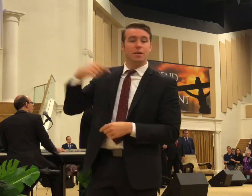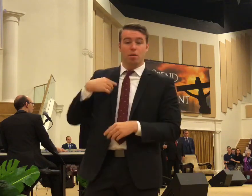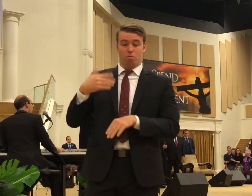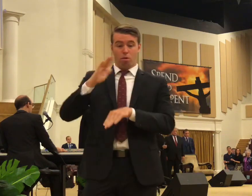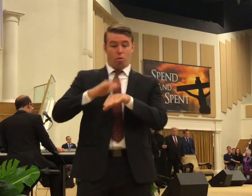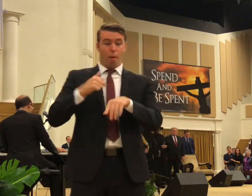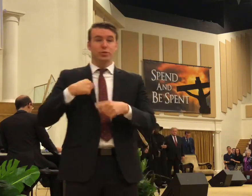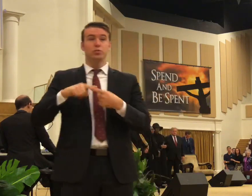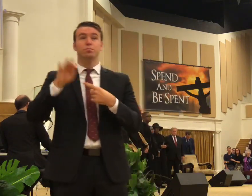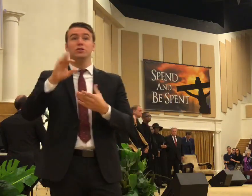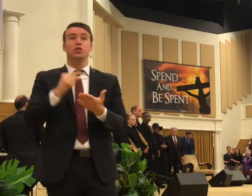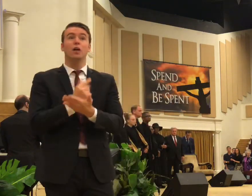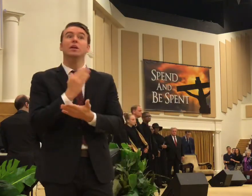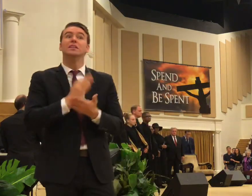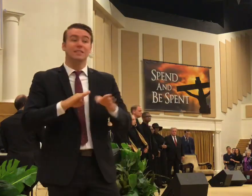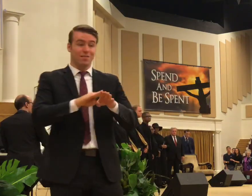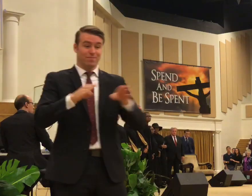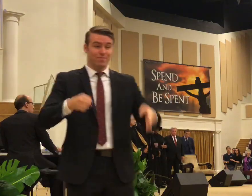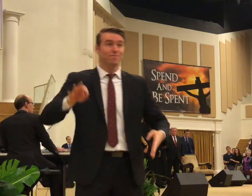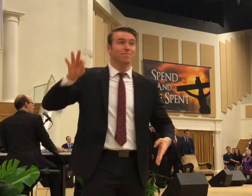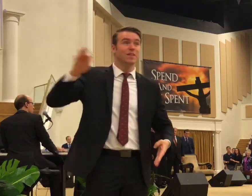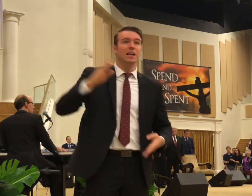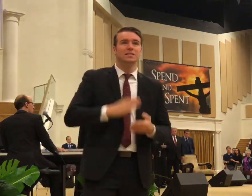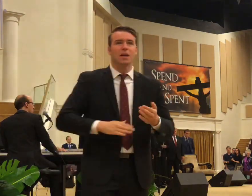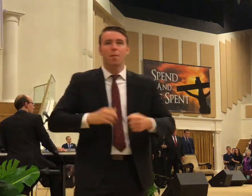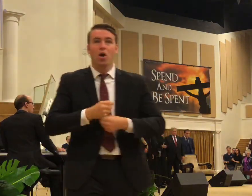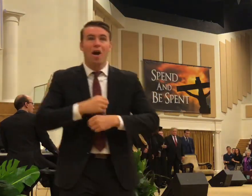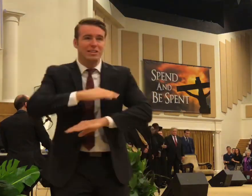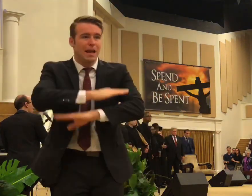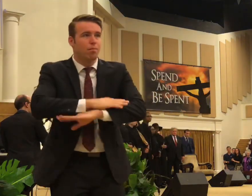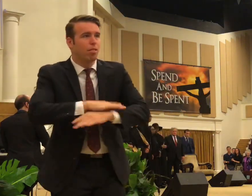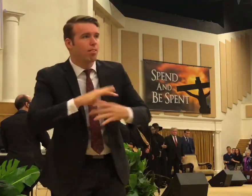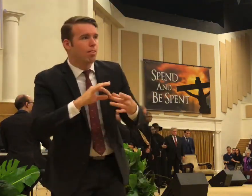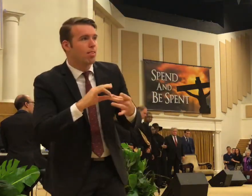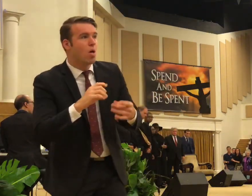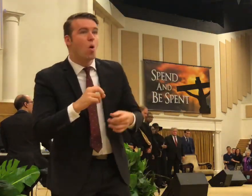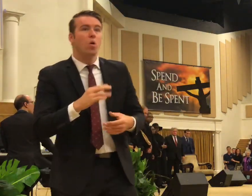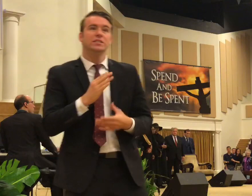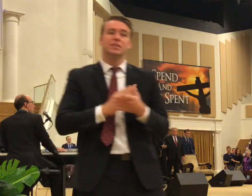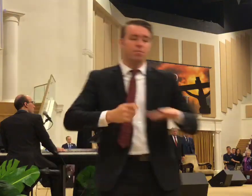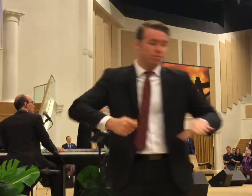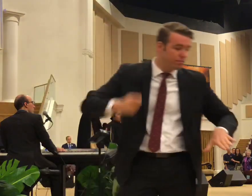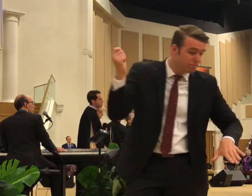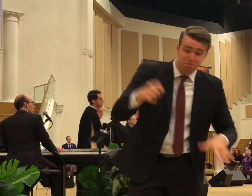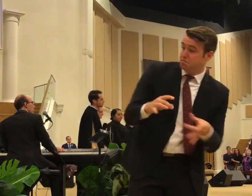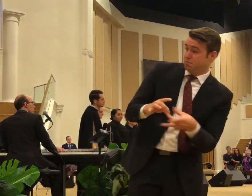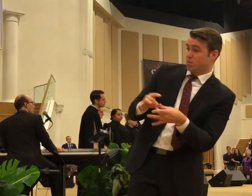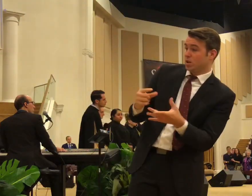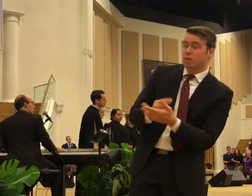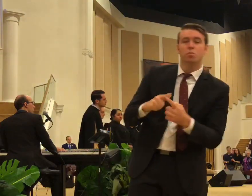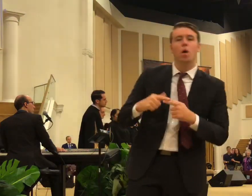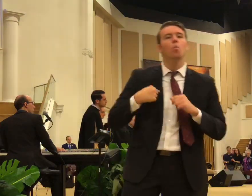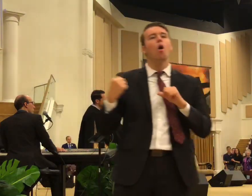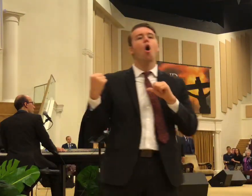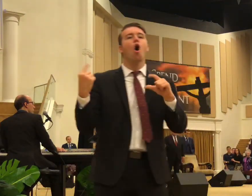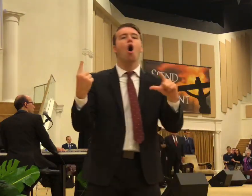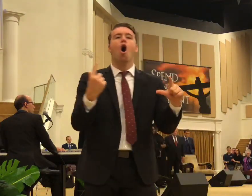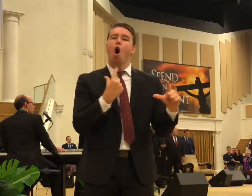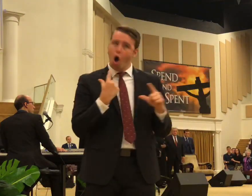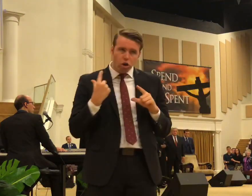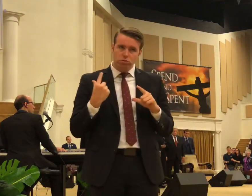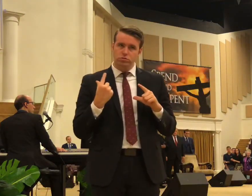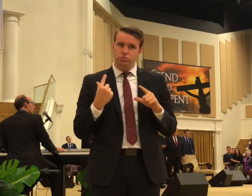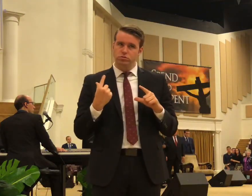gospel. Some of us behind pulpits and others over coffee tables and desks and over hammer swing. We are called the prophetic community.